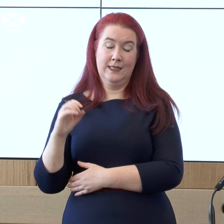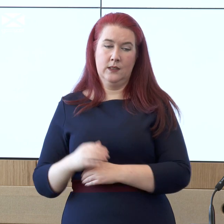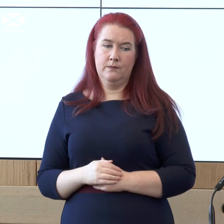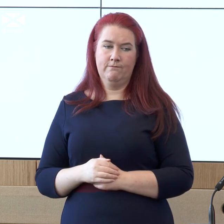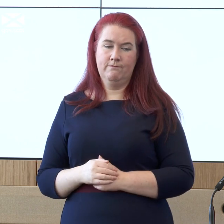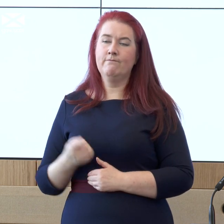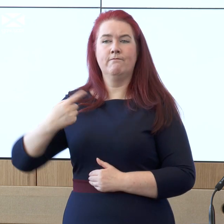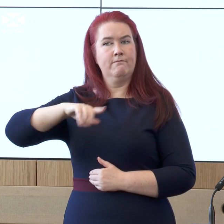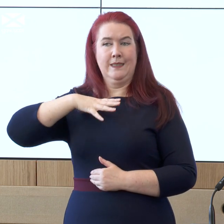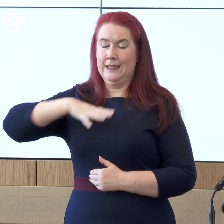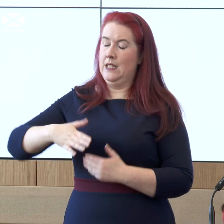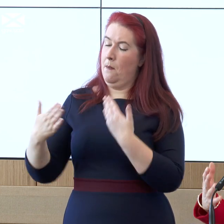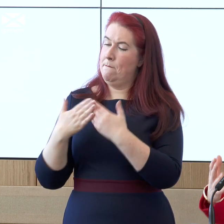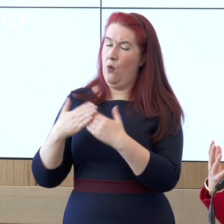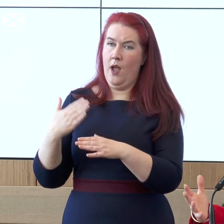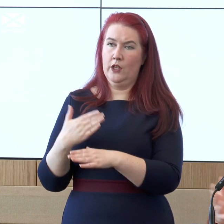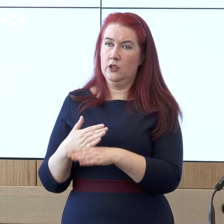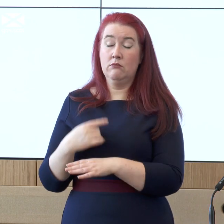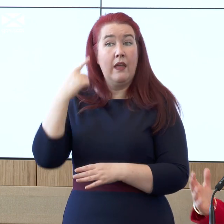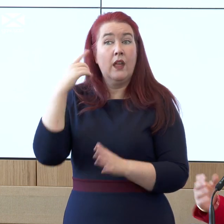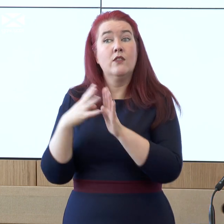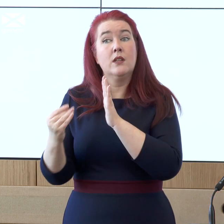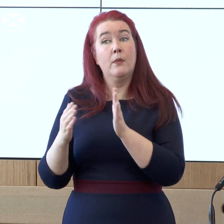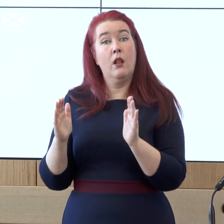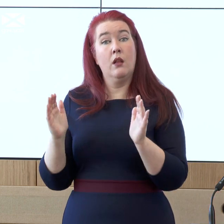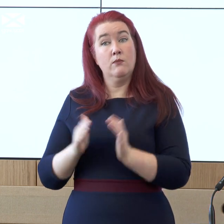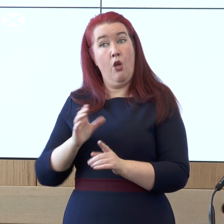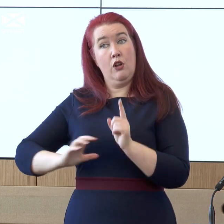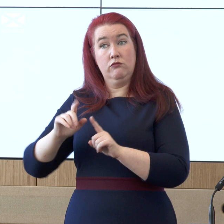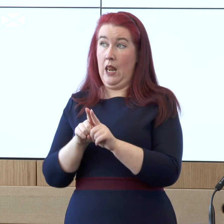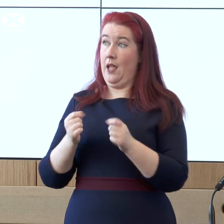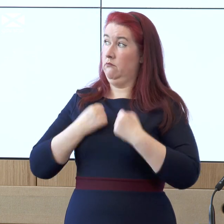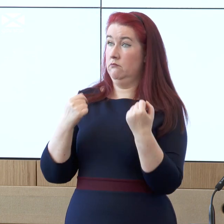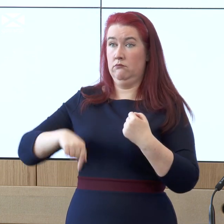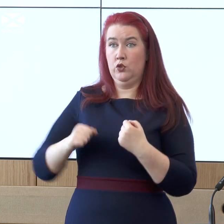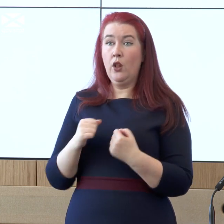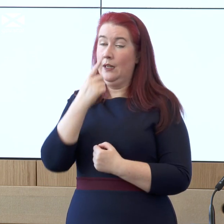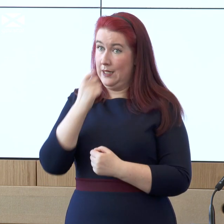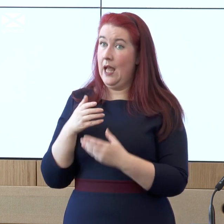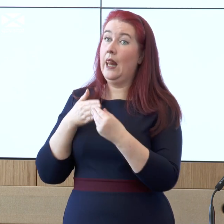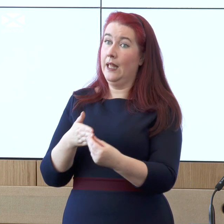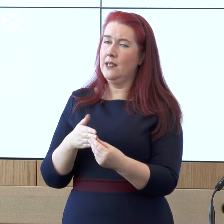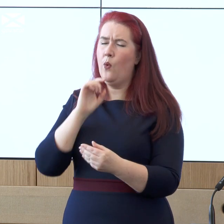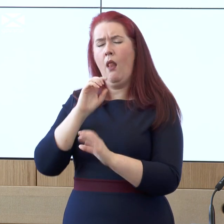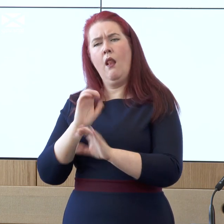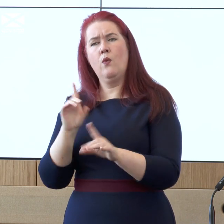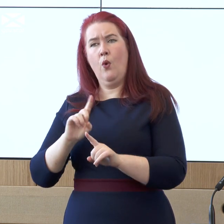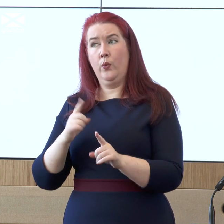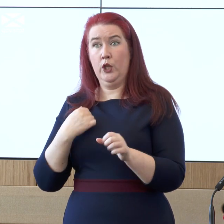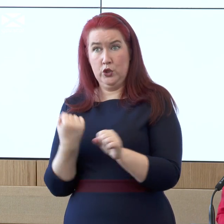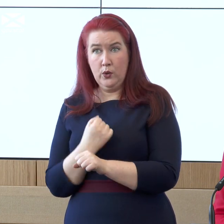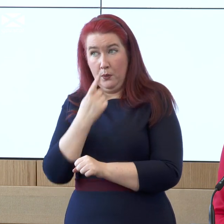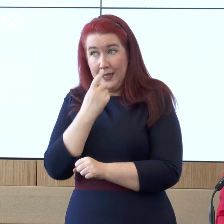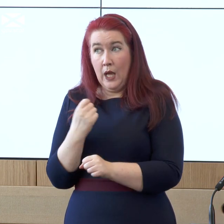is needed. I think small countries like ours can lead the way, and I'll talk shortly about what we in Scotland are doing and what more we need to